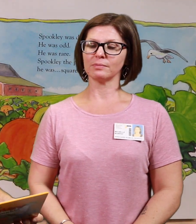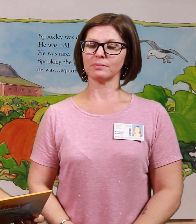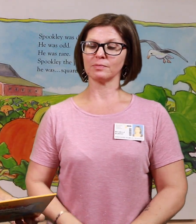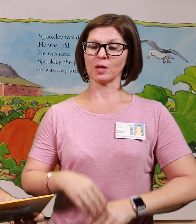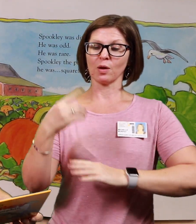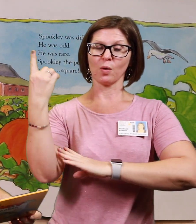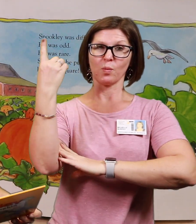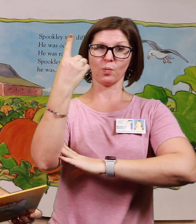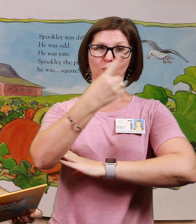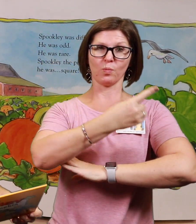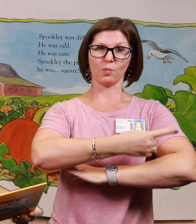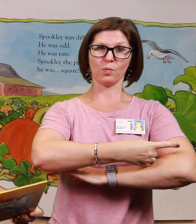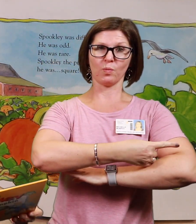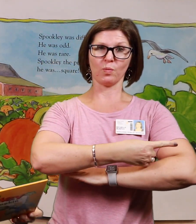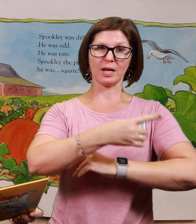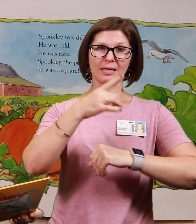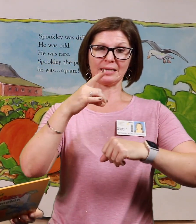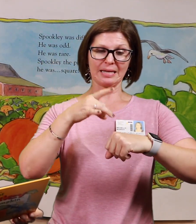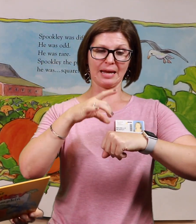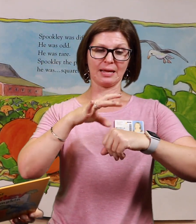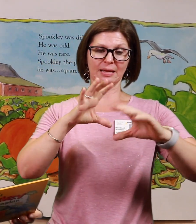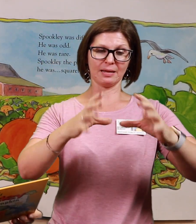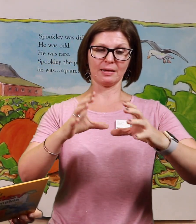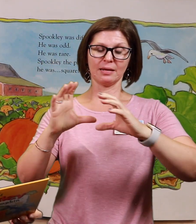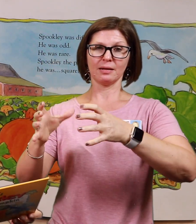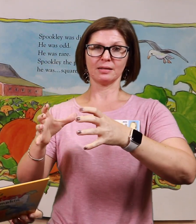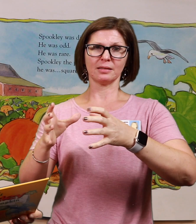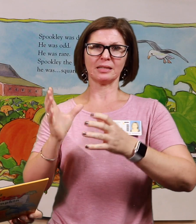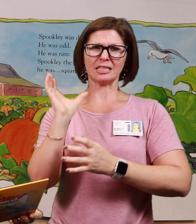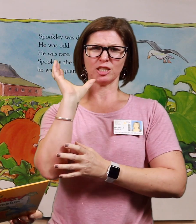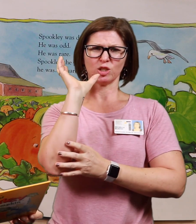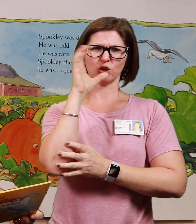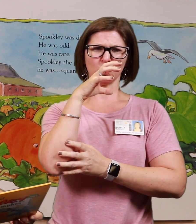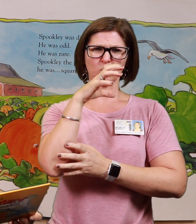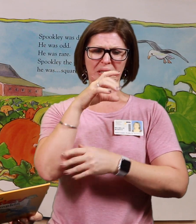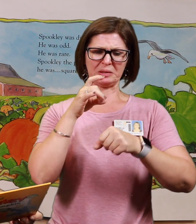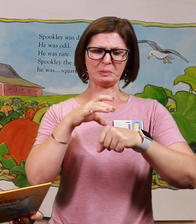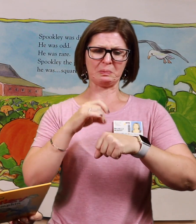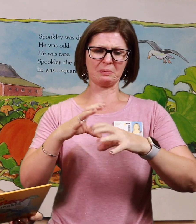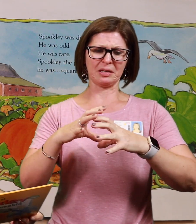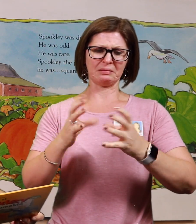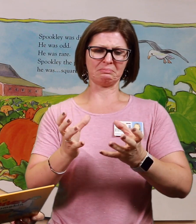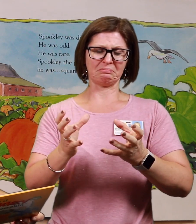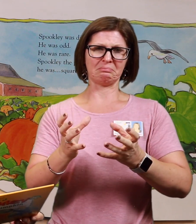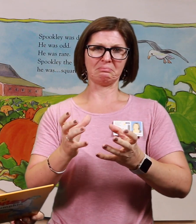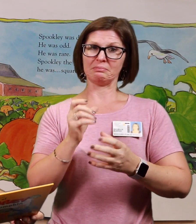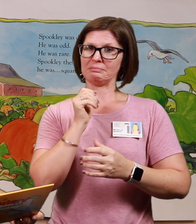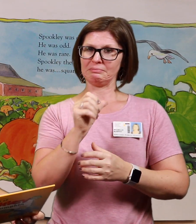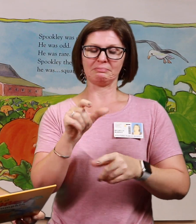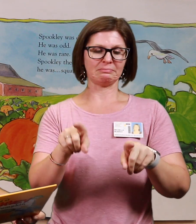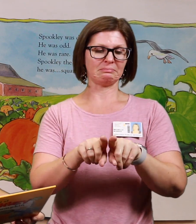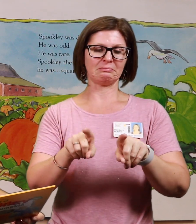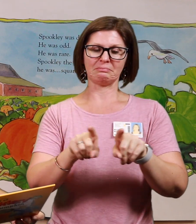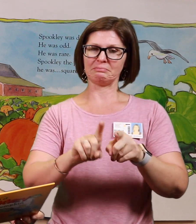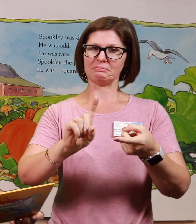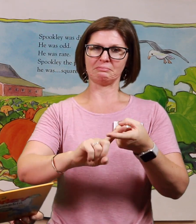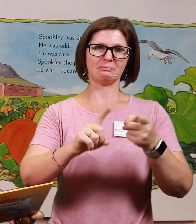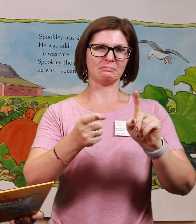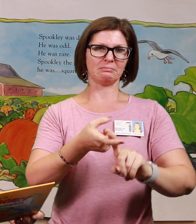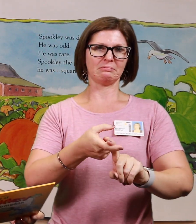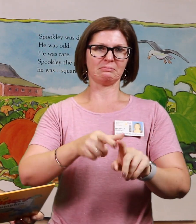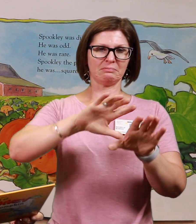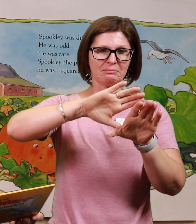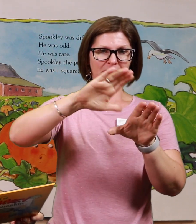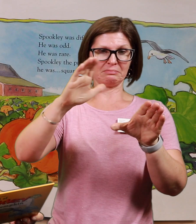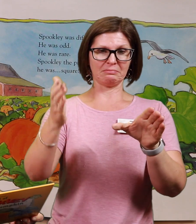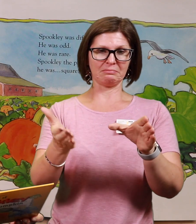One day in the pumpkin patch, the strangest little pumpkin hatched. Spookley wasn't like his friends. Where they had